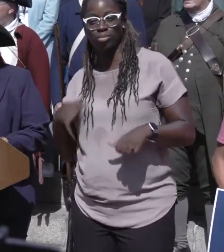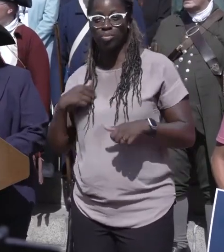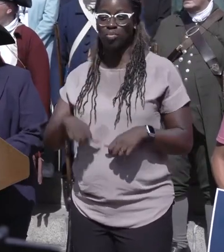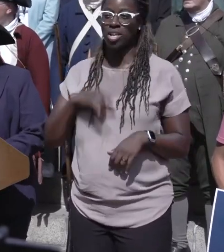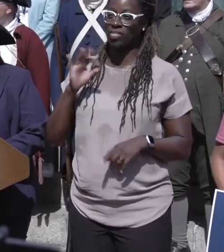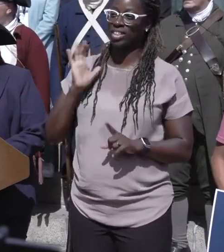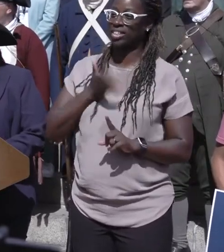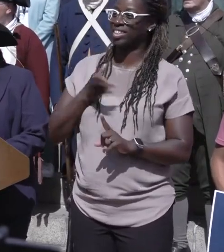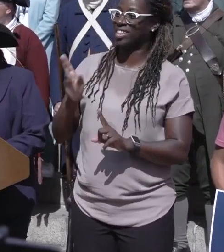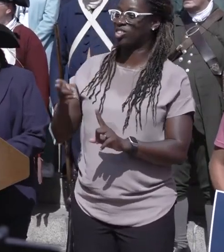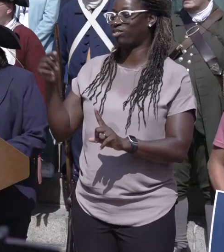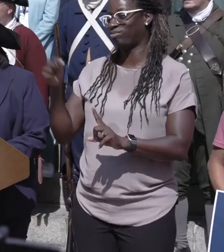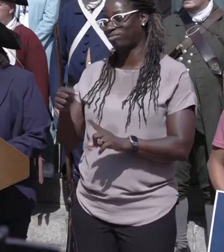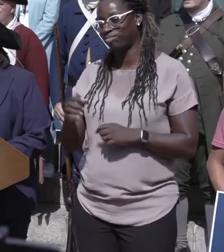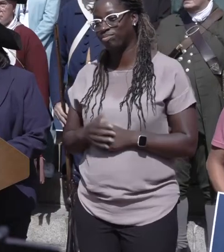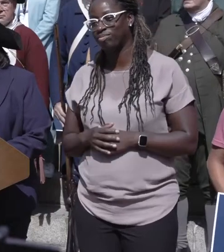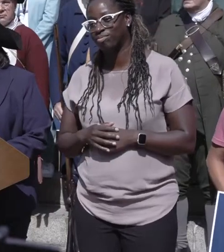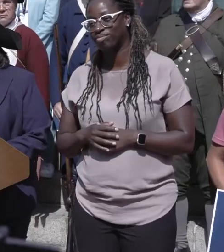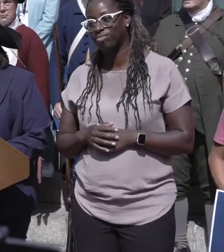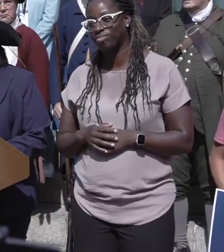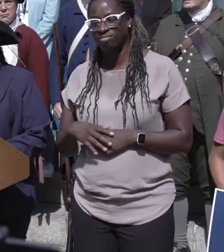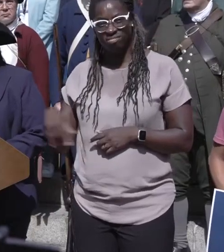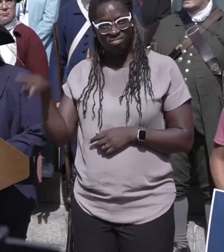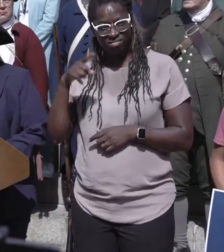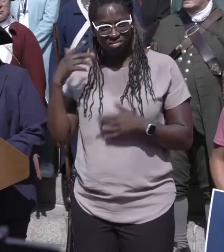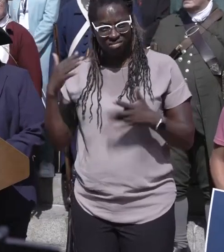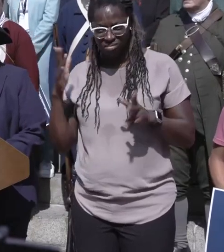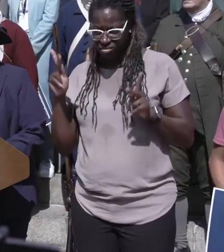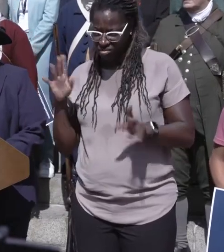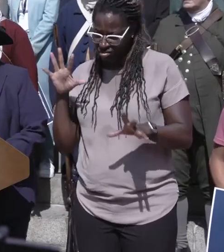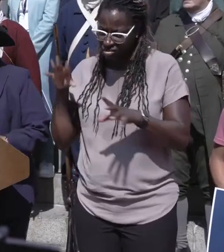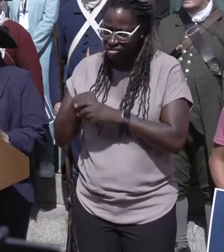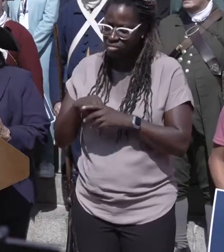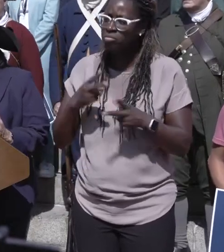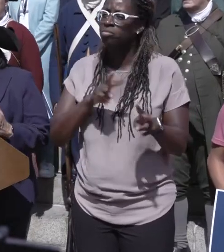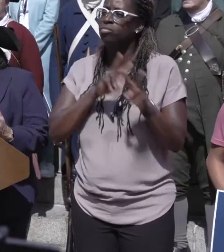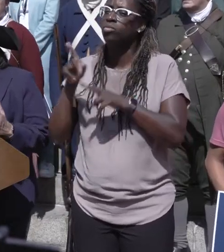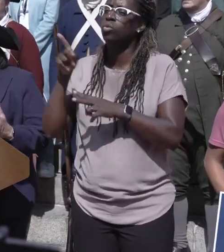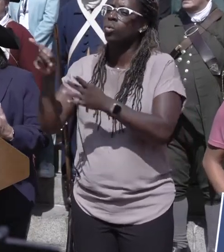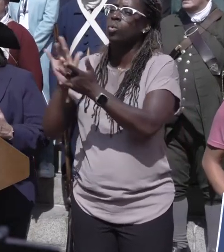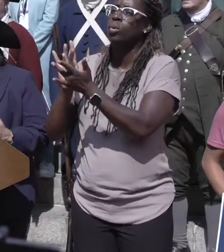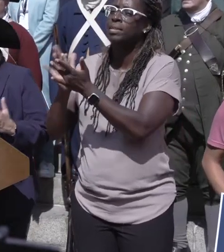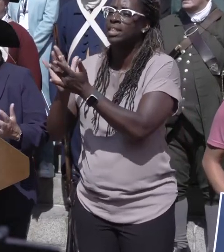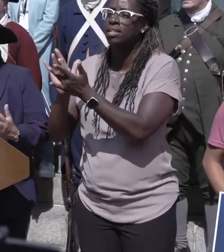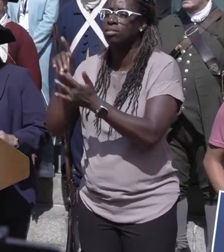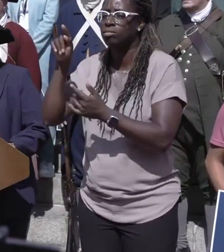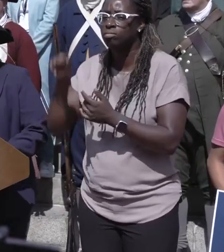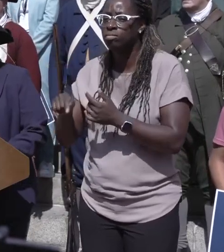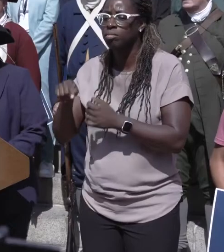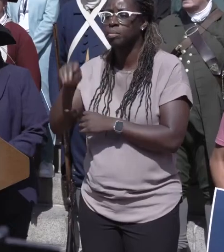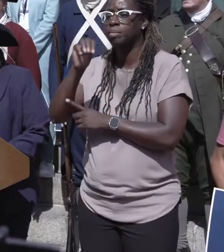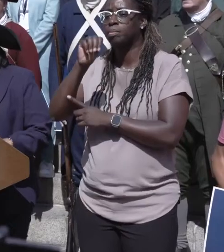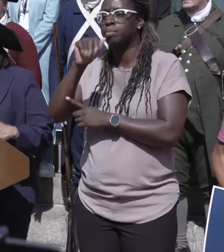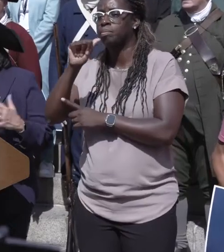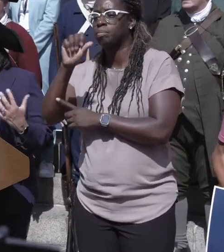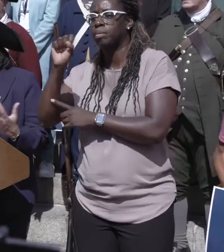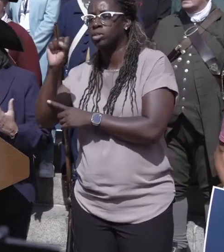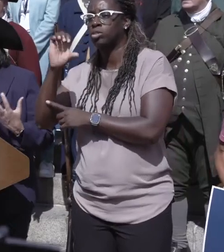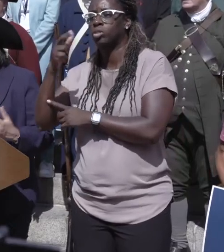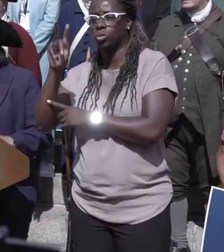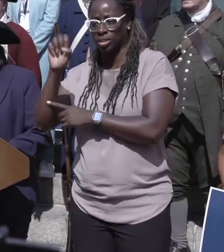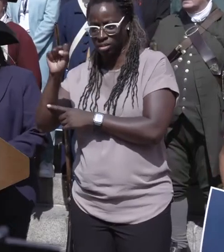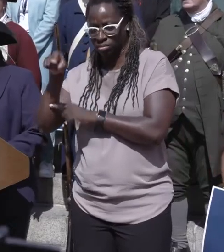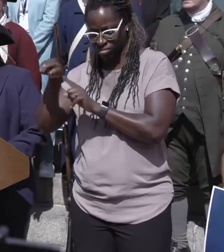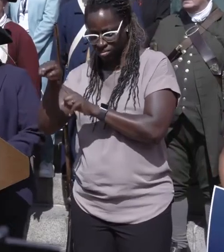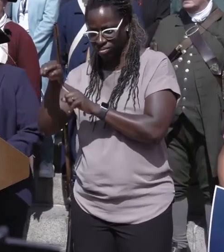get involved. Visit the webpage at massachusetts250.org. Everyone should start planning some type of event. We want to see